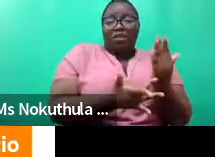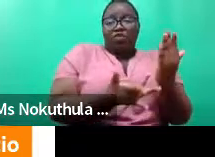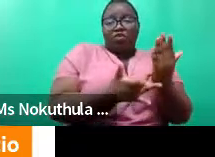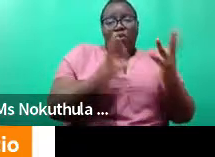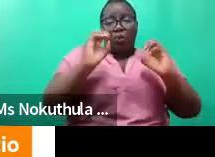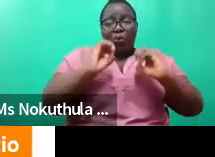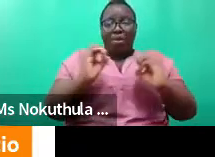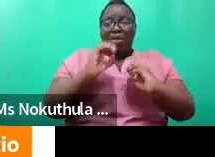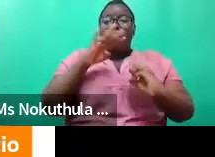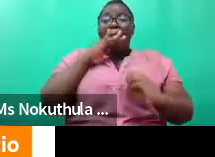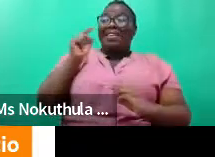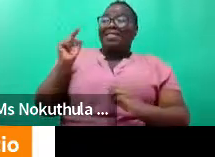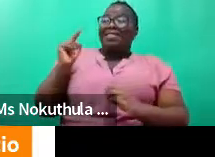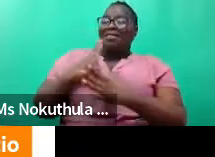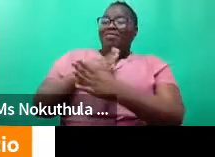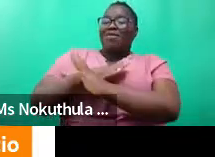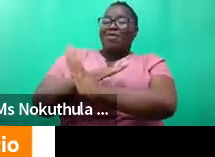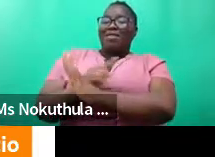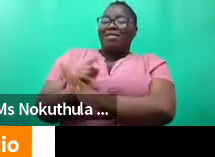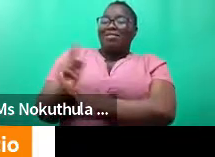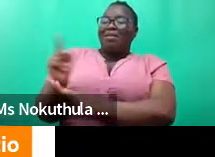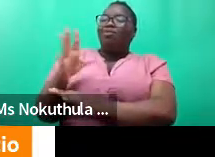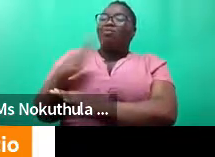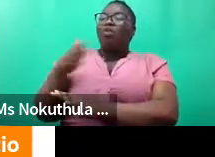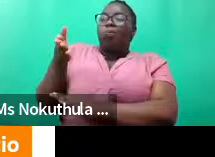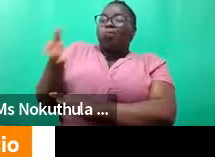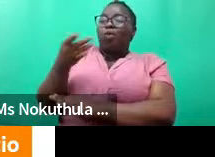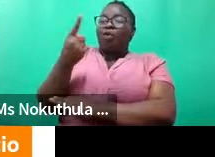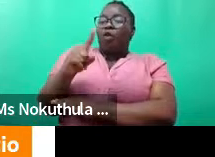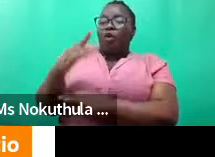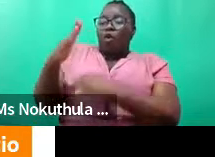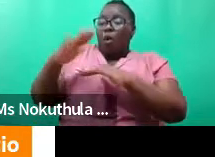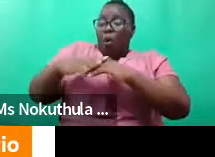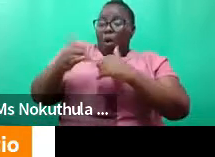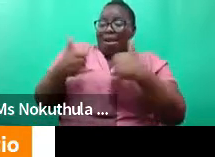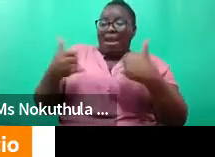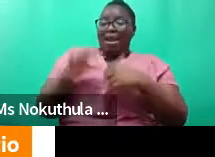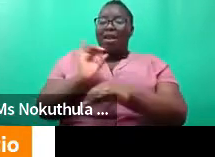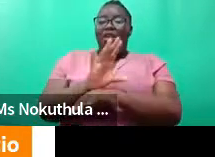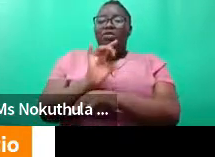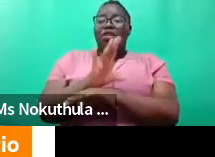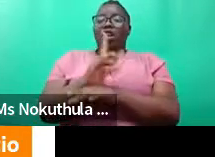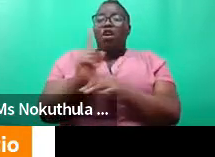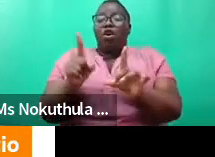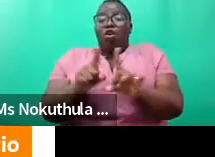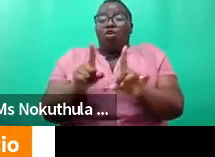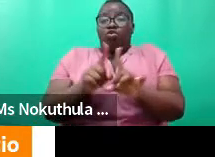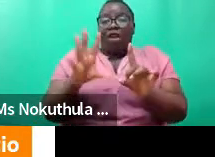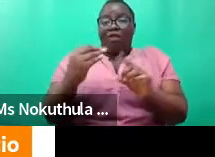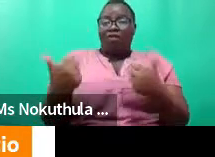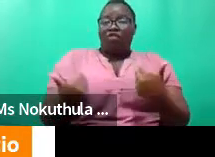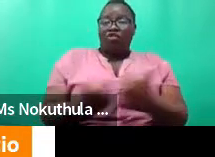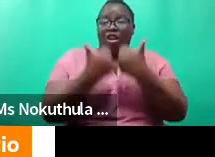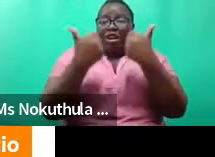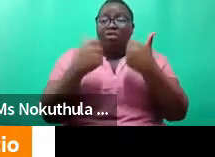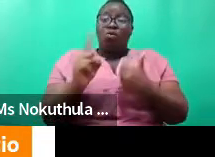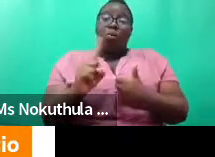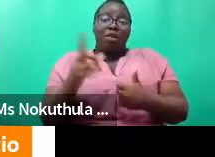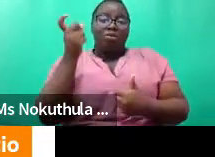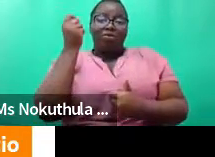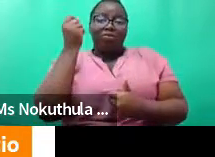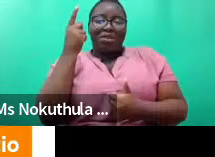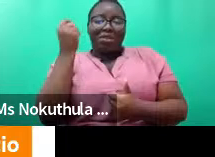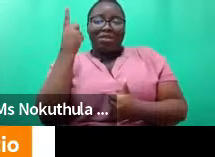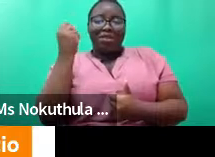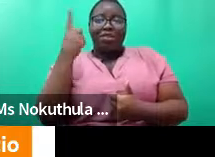counseling, the online counseling. Also, they had a challenge with misunderstanding. As with load shedding,